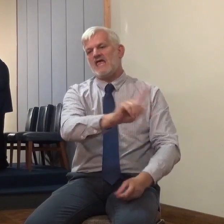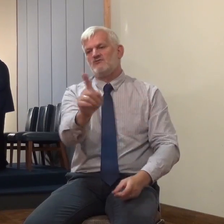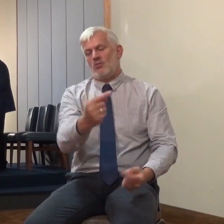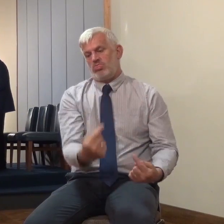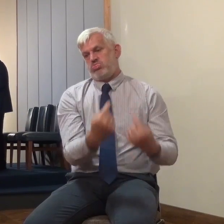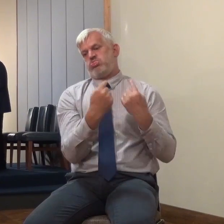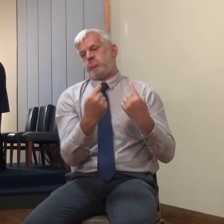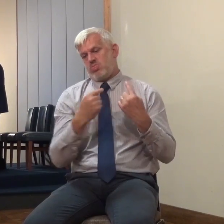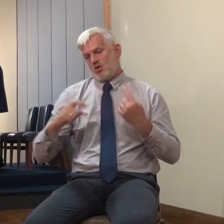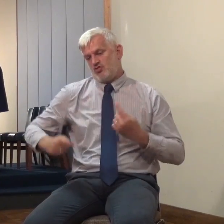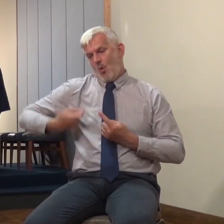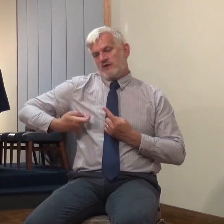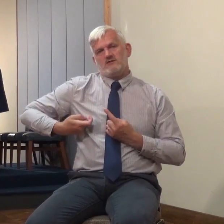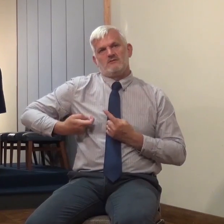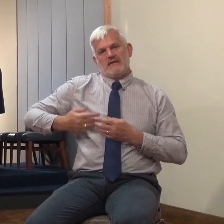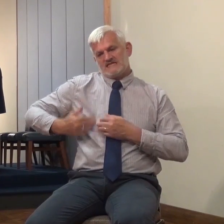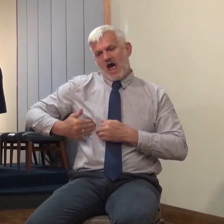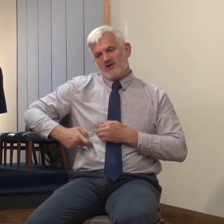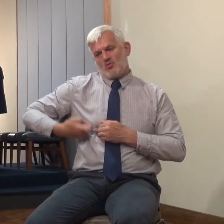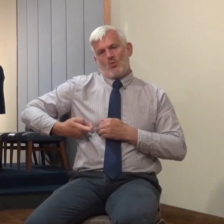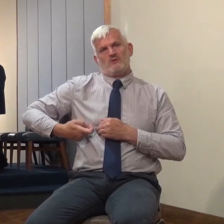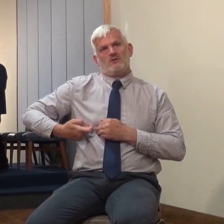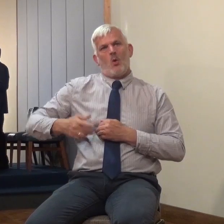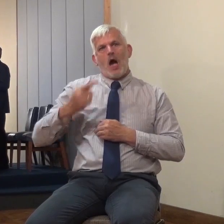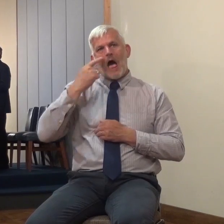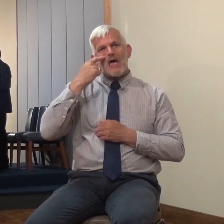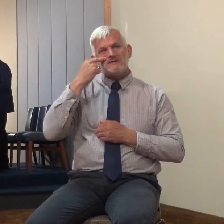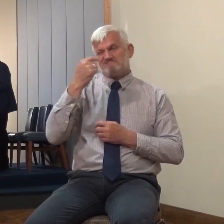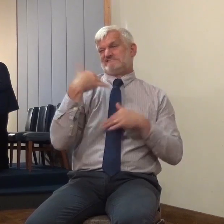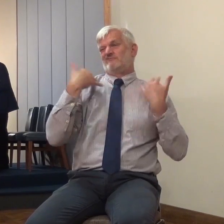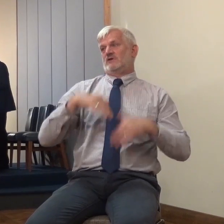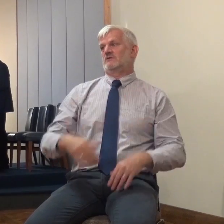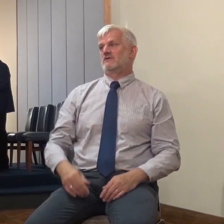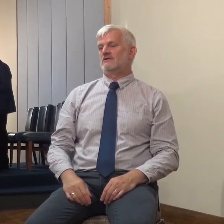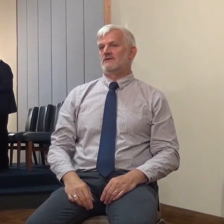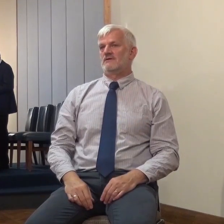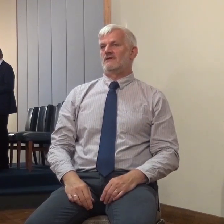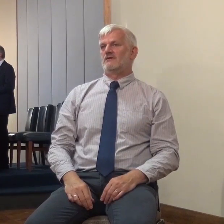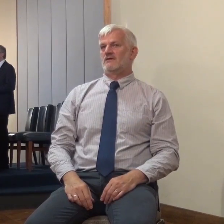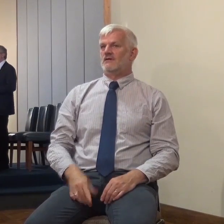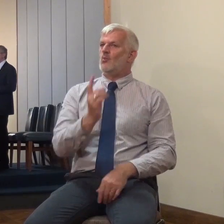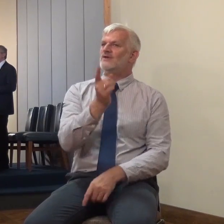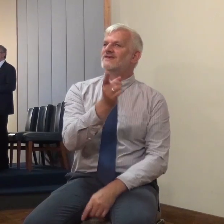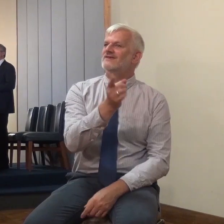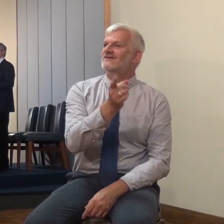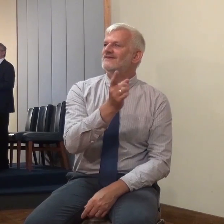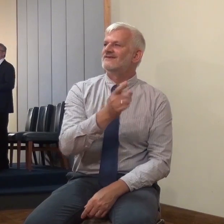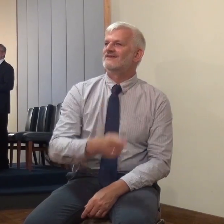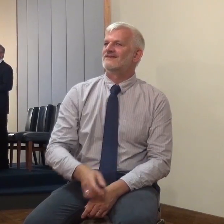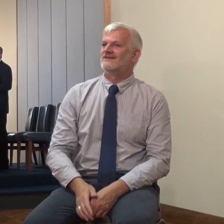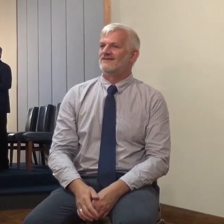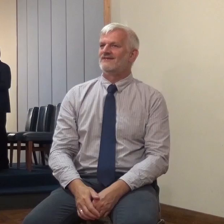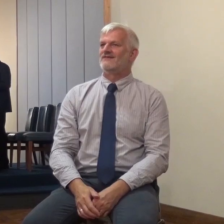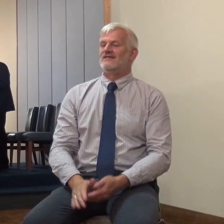Future disobedience on the part of the Lord's people will mean hindrances and obstructions set in their way,